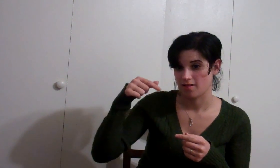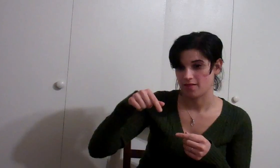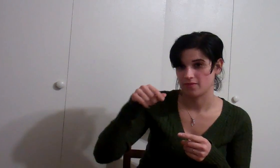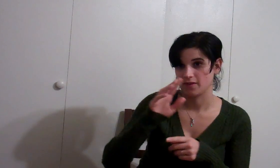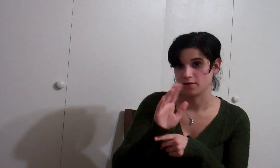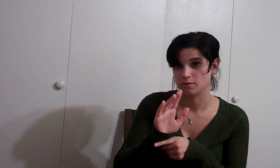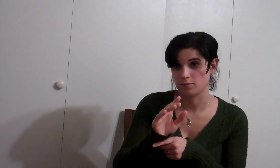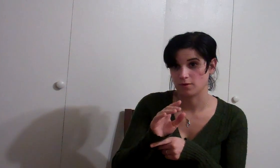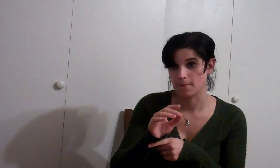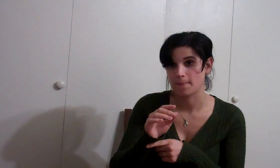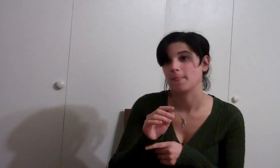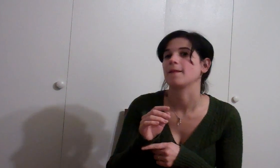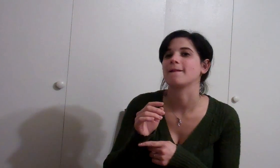No, he was nice, yeah.